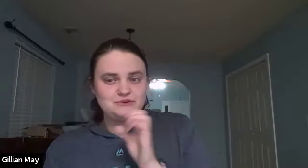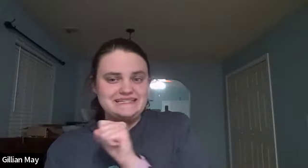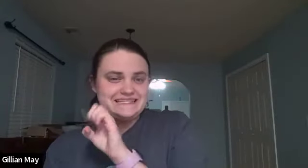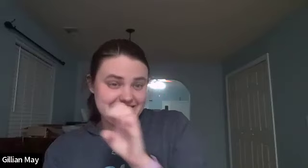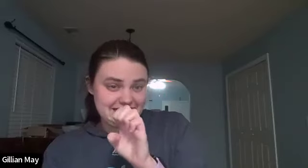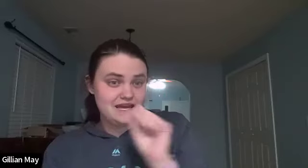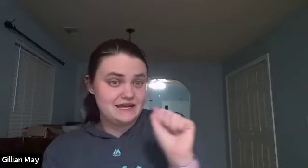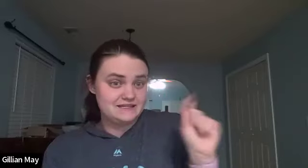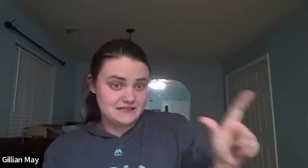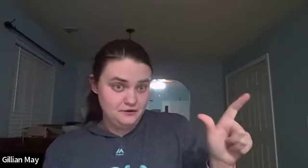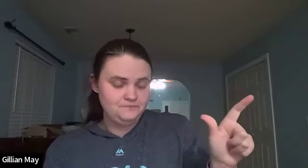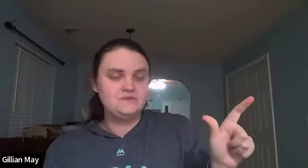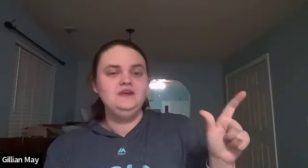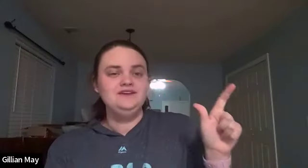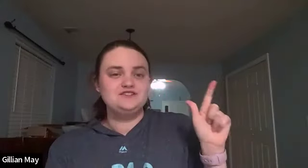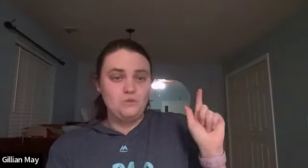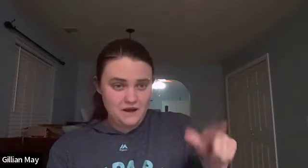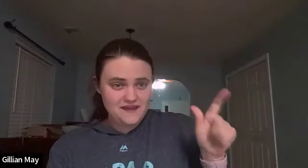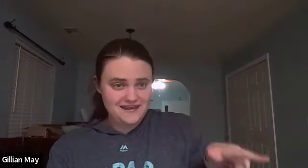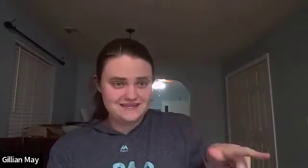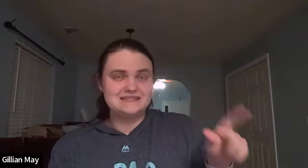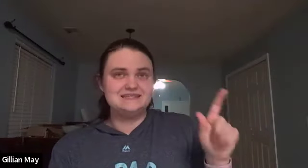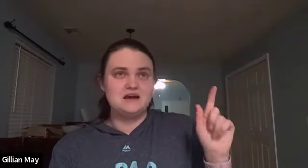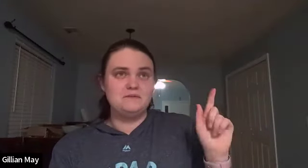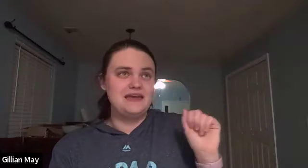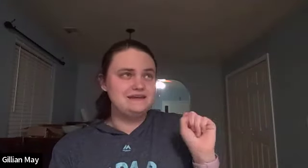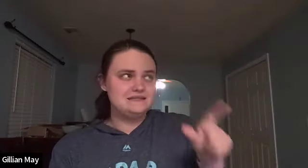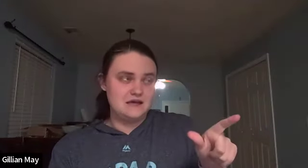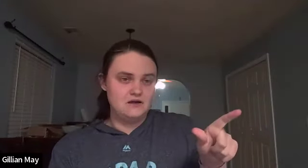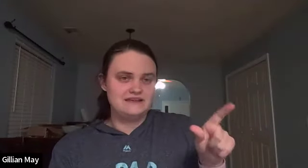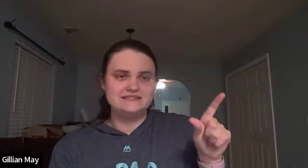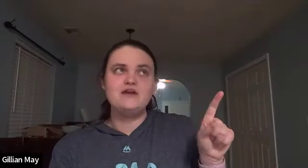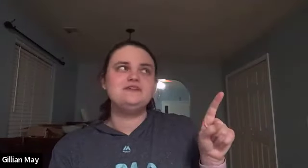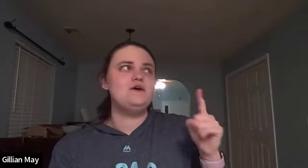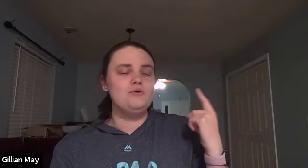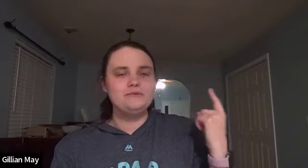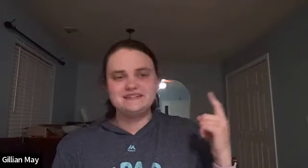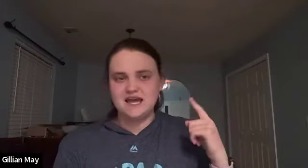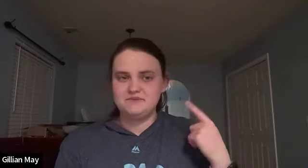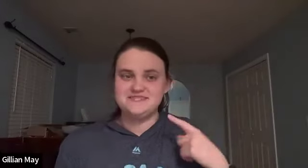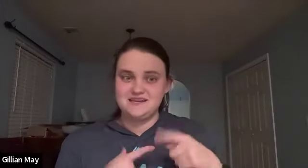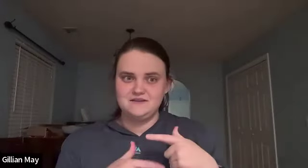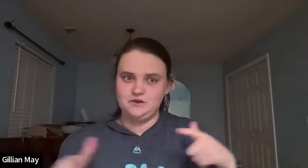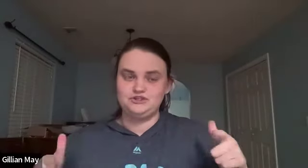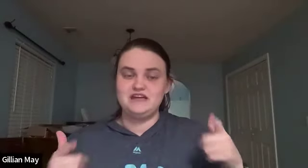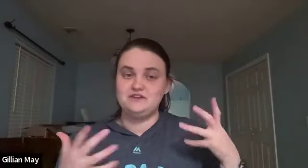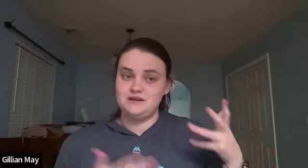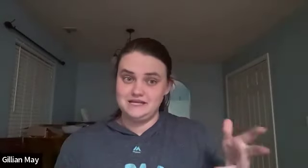between C and ASL. So what that is ASL is not the only type of sign language that there